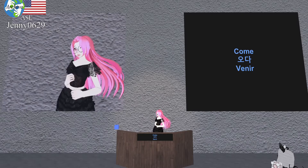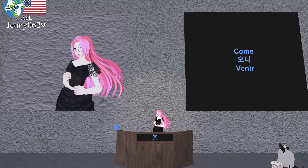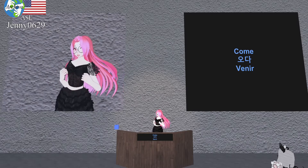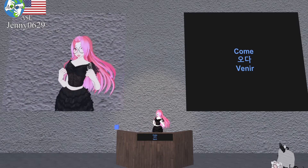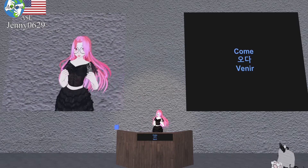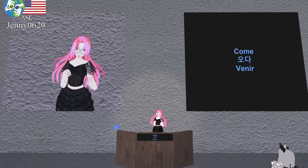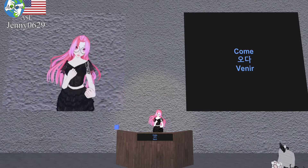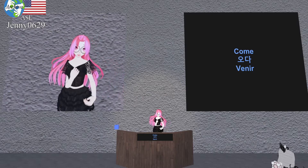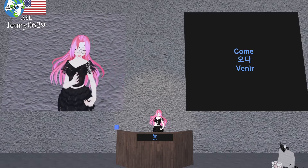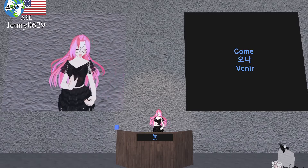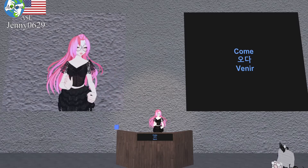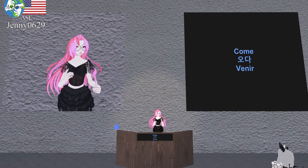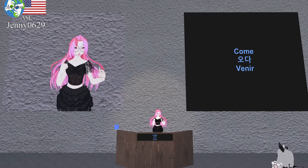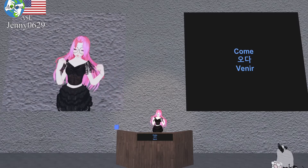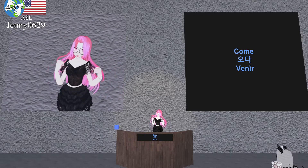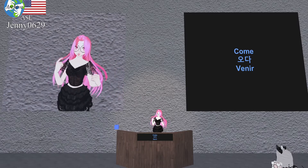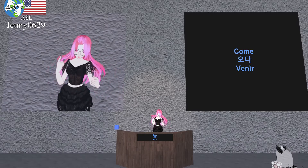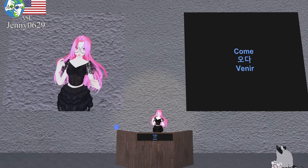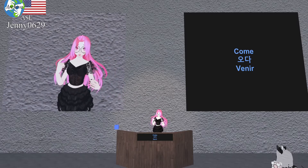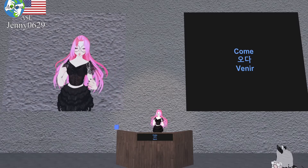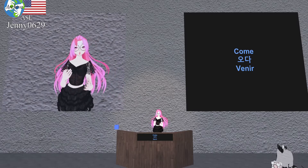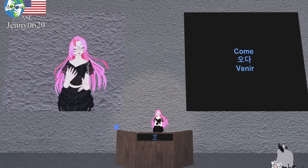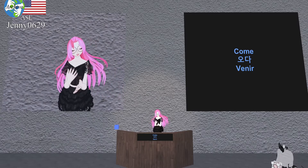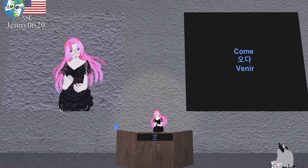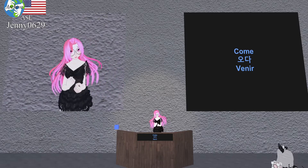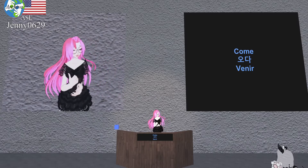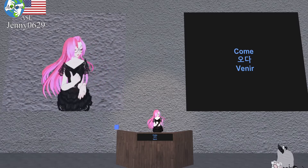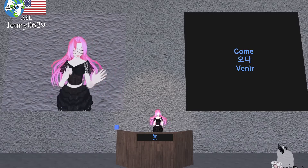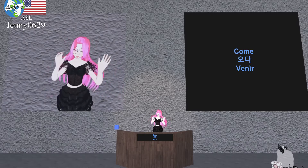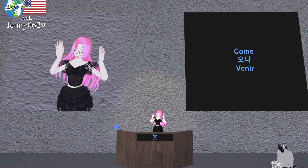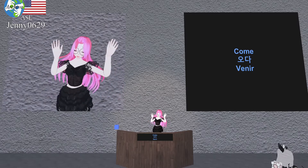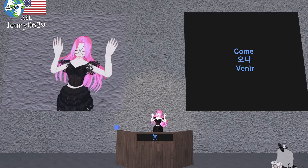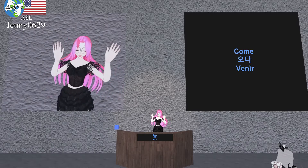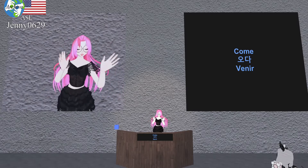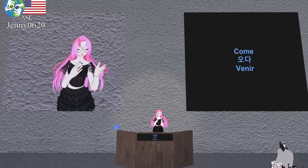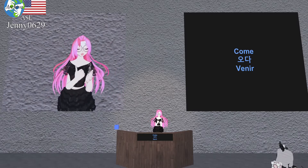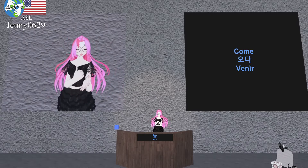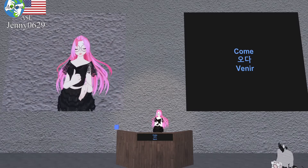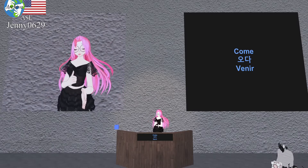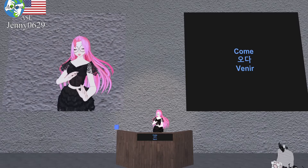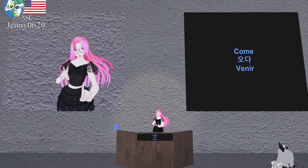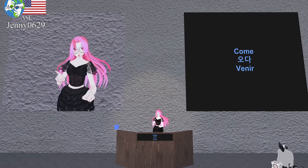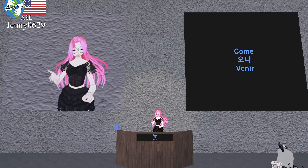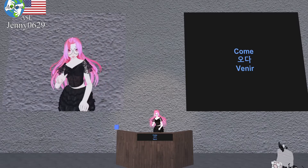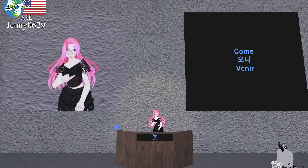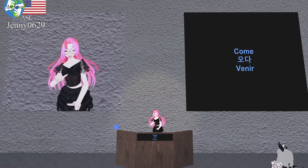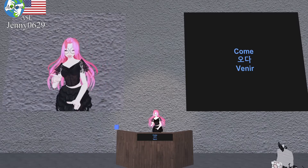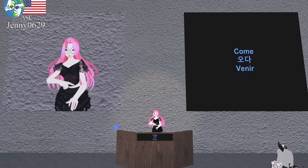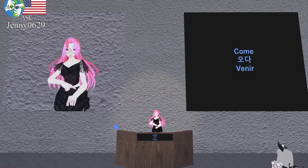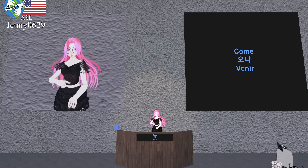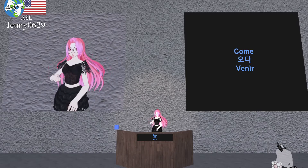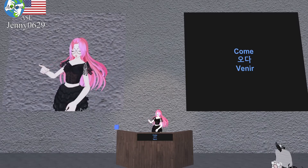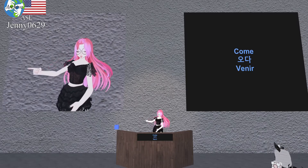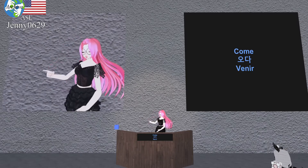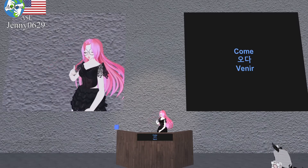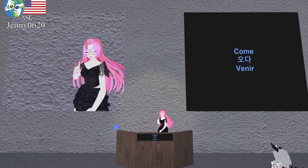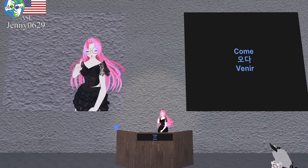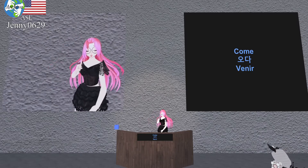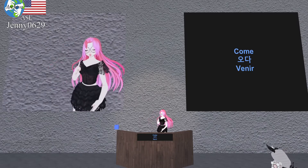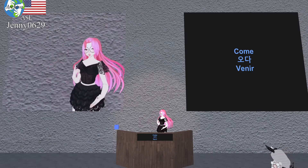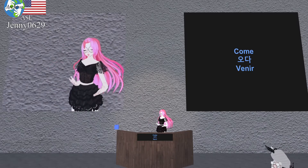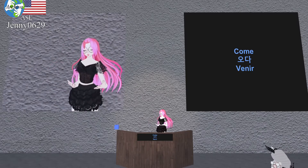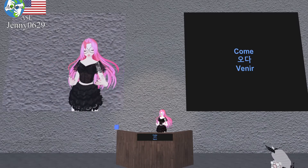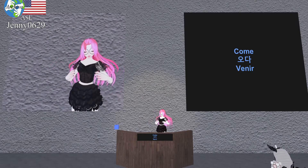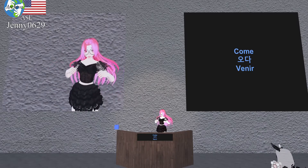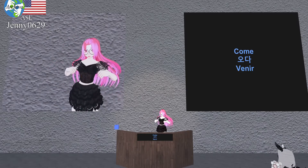don't want to make it seem like you did a bad job. We totally understand you want to help. That's awesome, you want to help. But at the same time, what if there's a